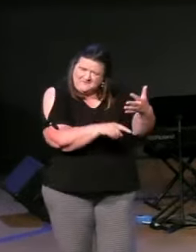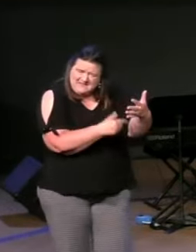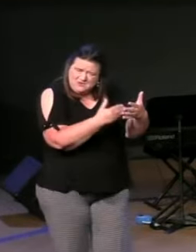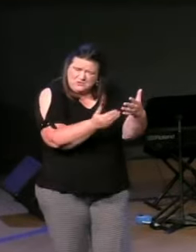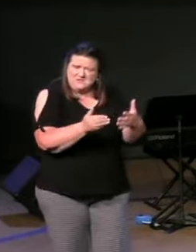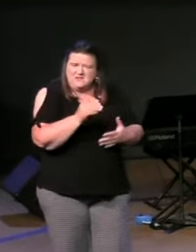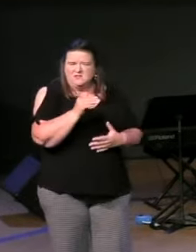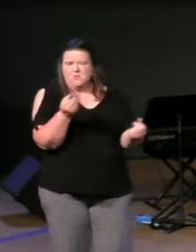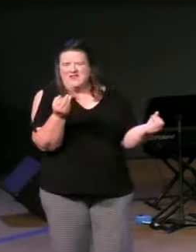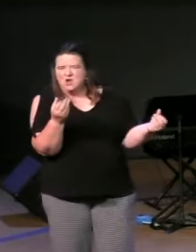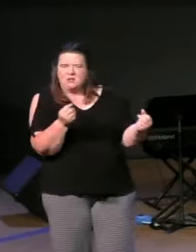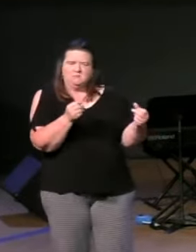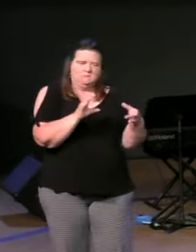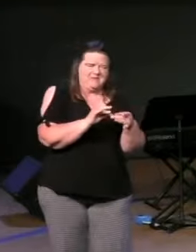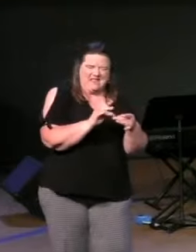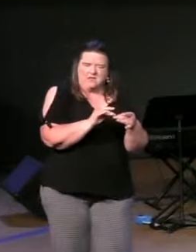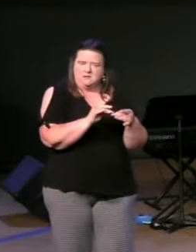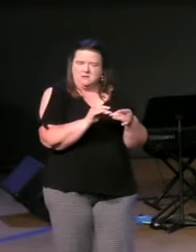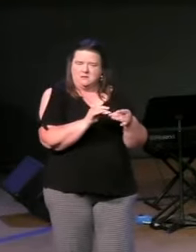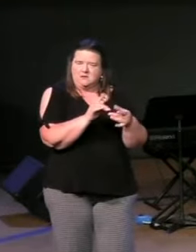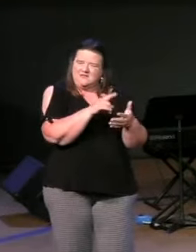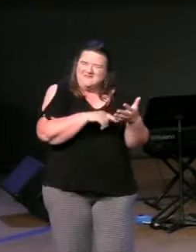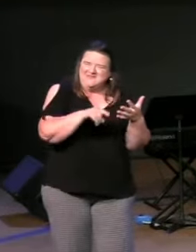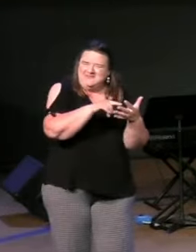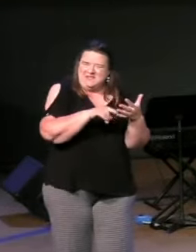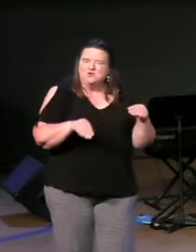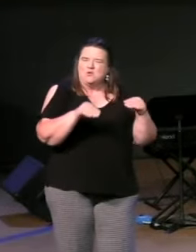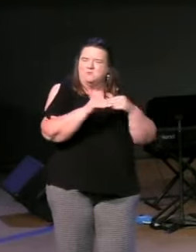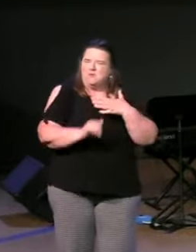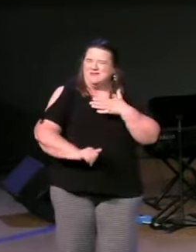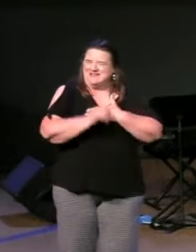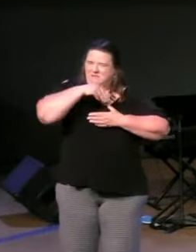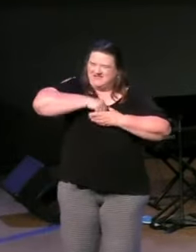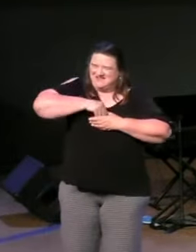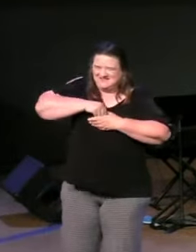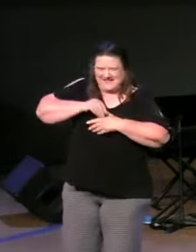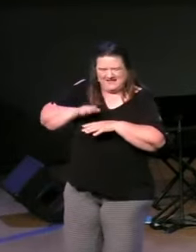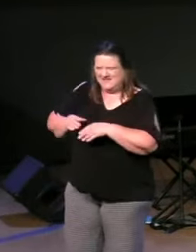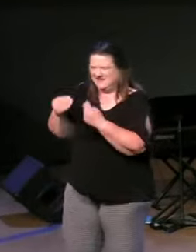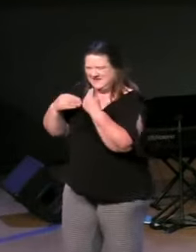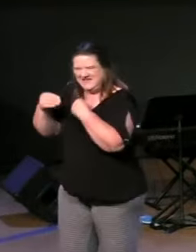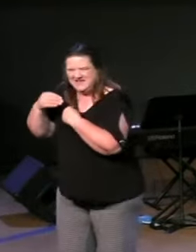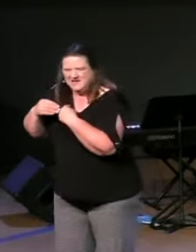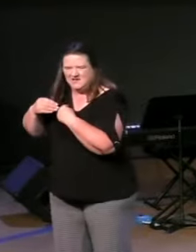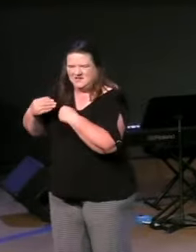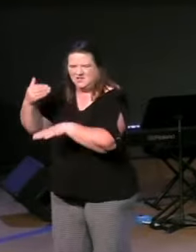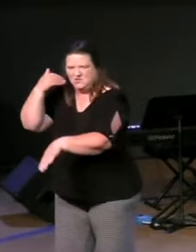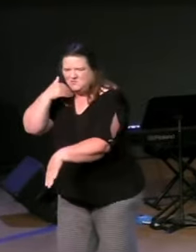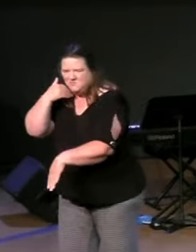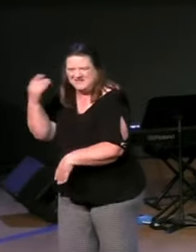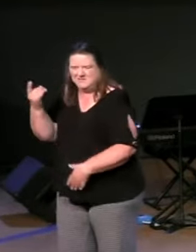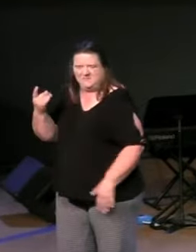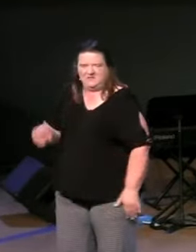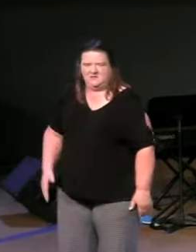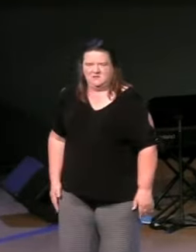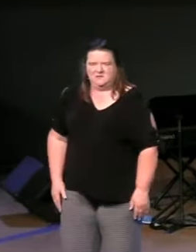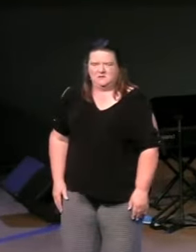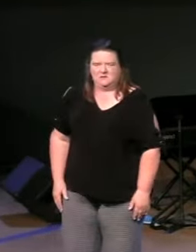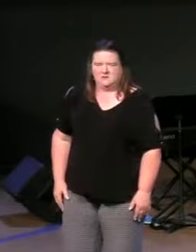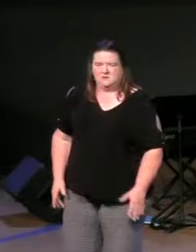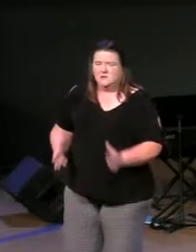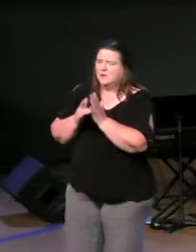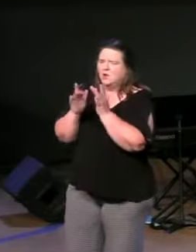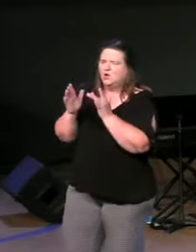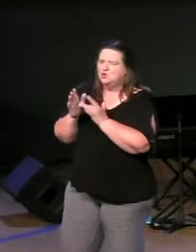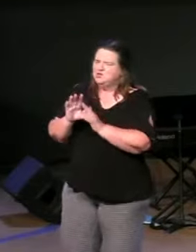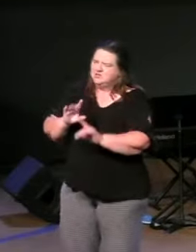of, then these will do far more damage than anything we eat or consume. Jesus gets down